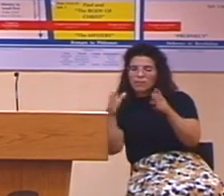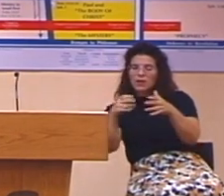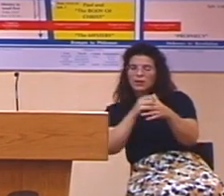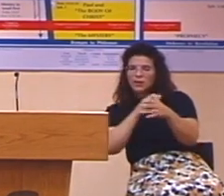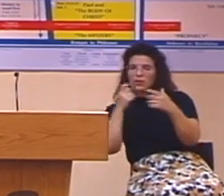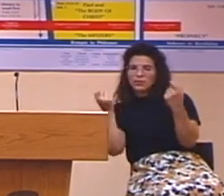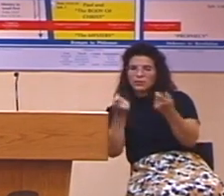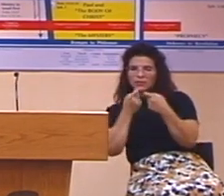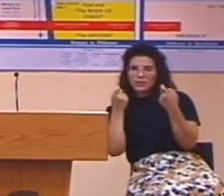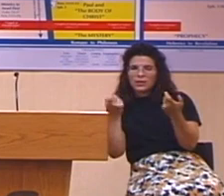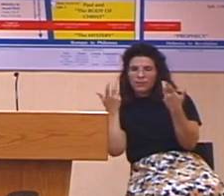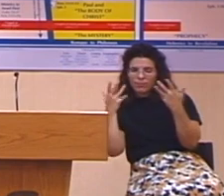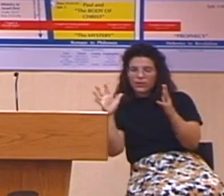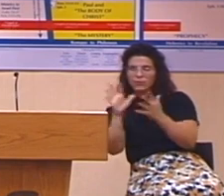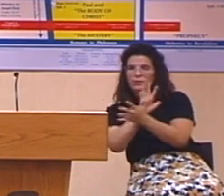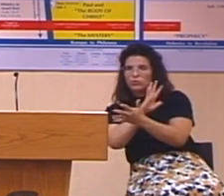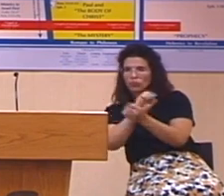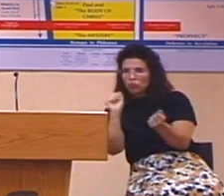has been what?